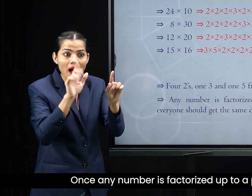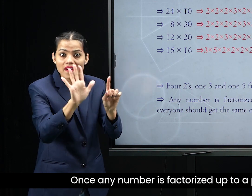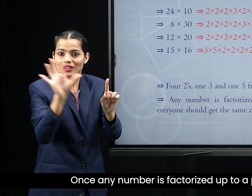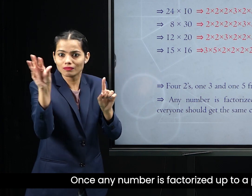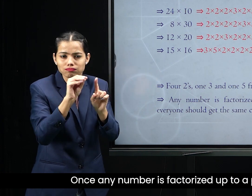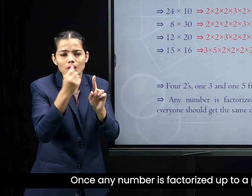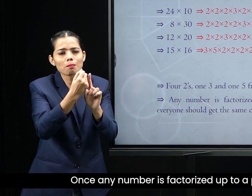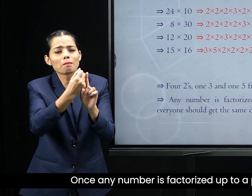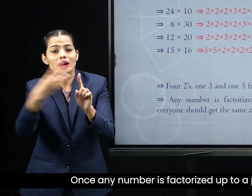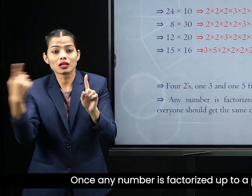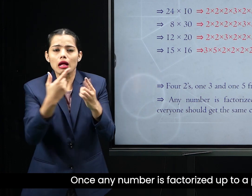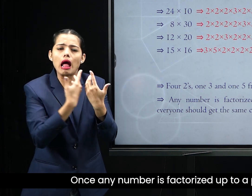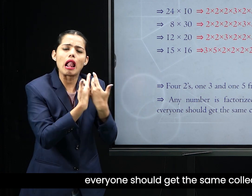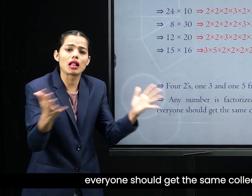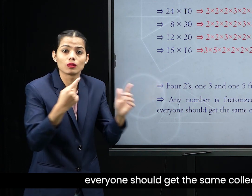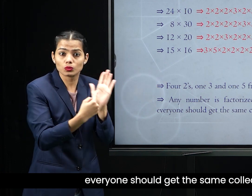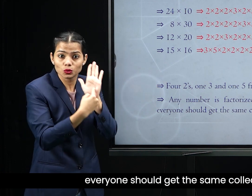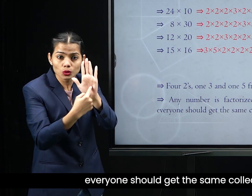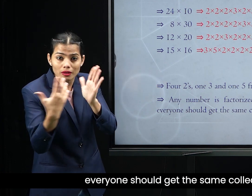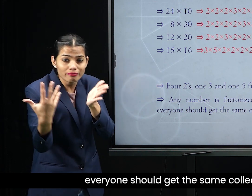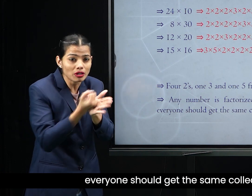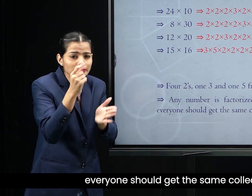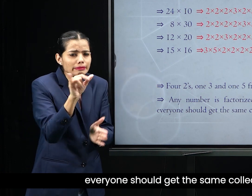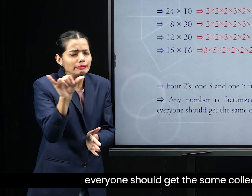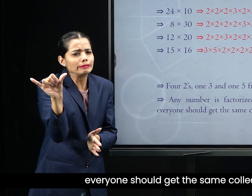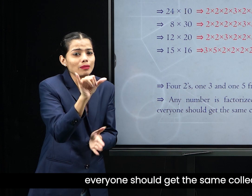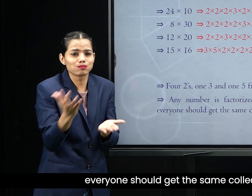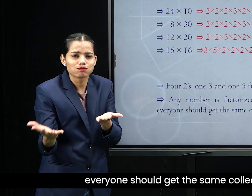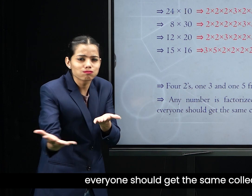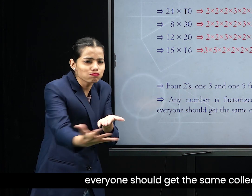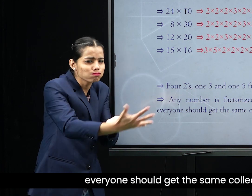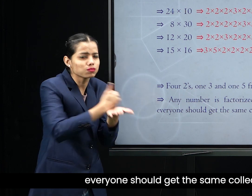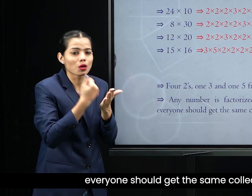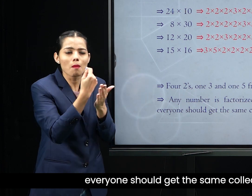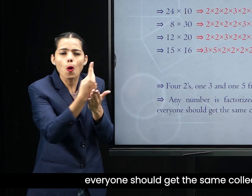prime numbers, everyone should get the same collection of prime numbers.